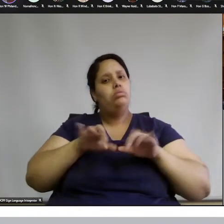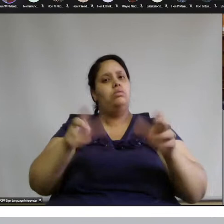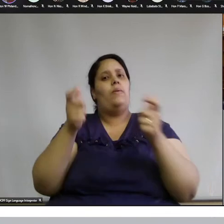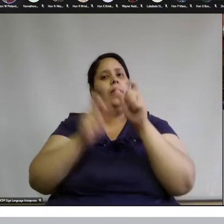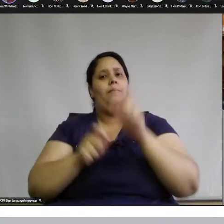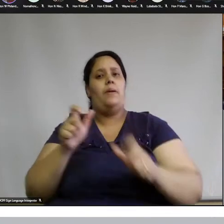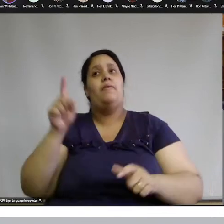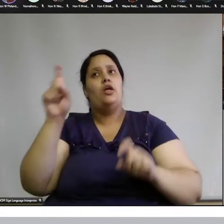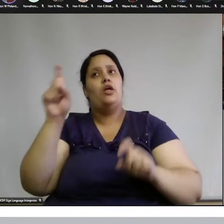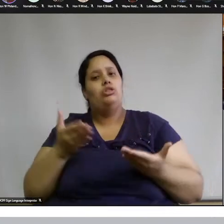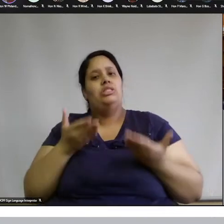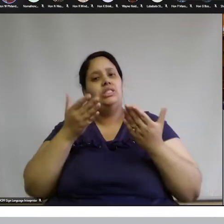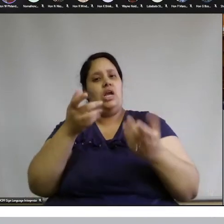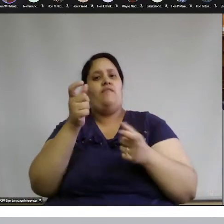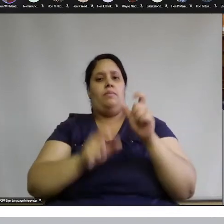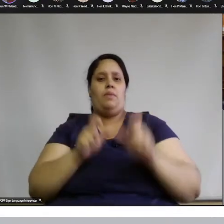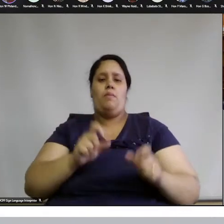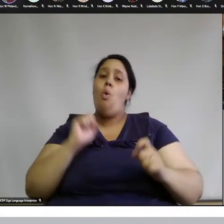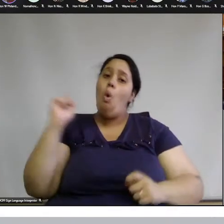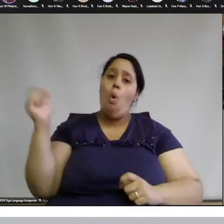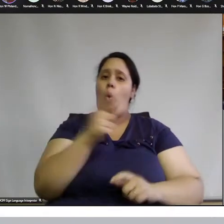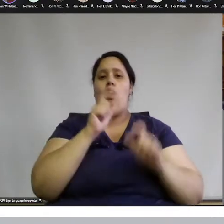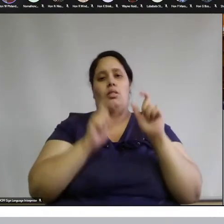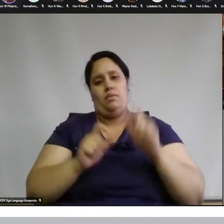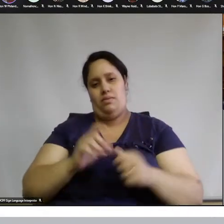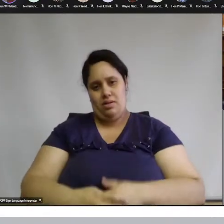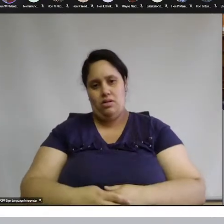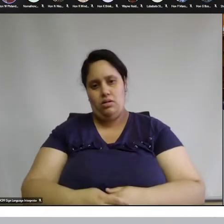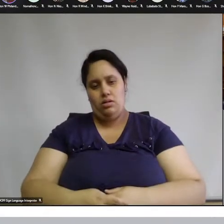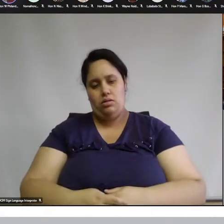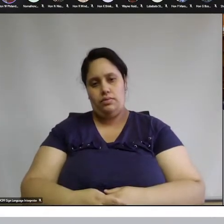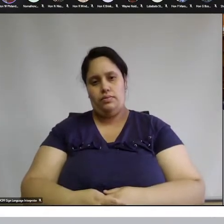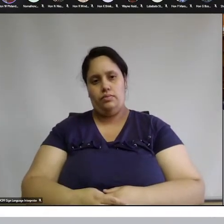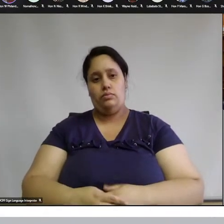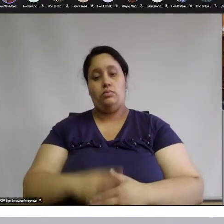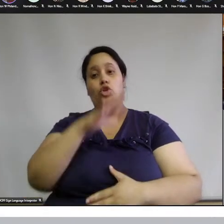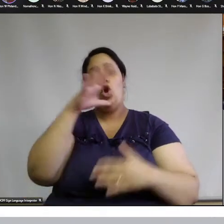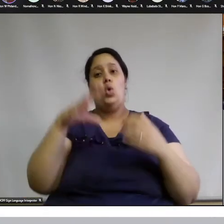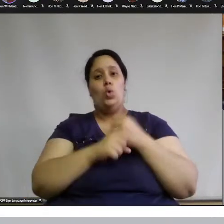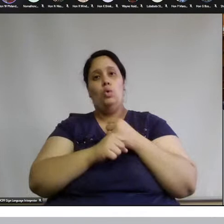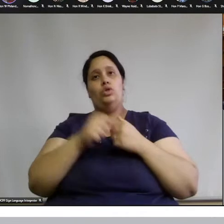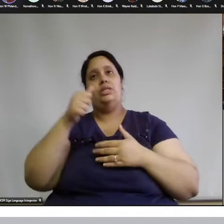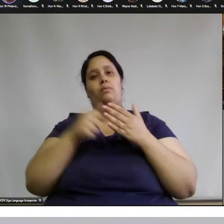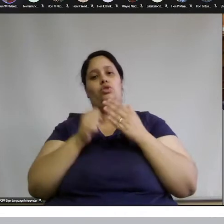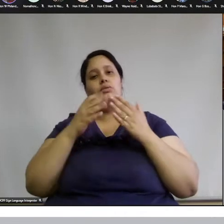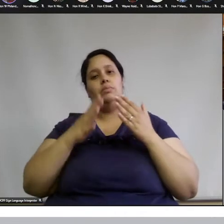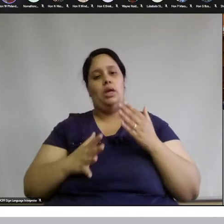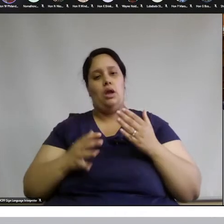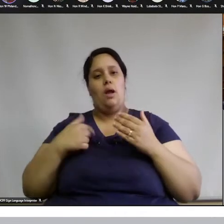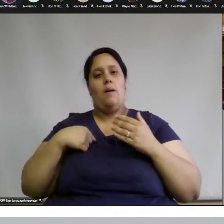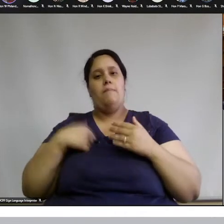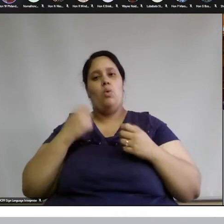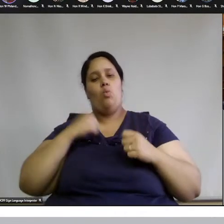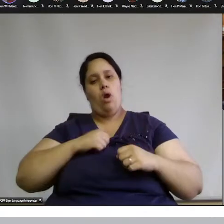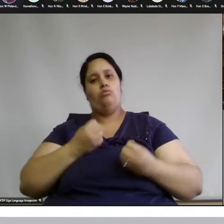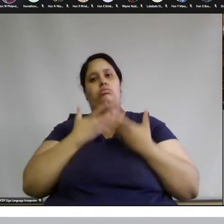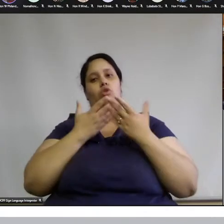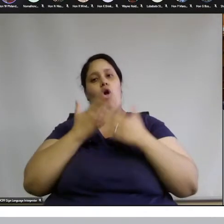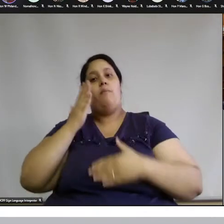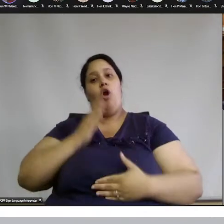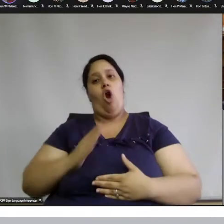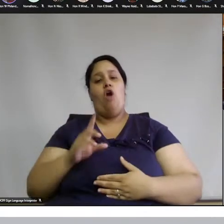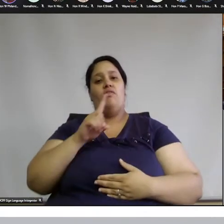is to serve the people, all people. Deputy Speaker, in conclusion, I wish to express on behalf of the